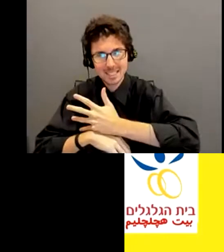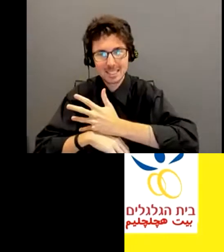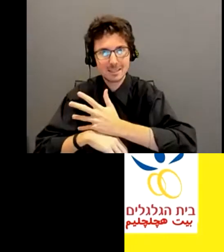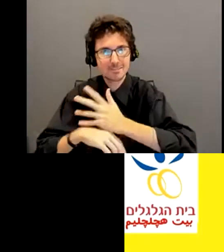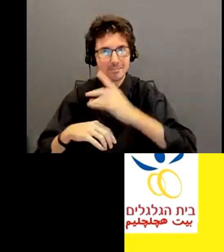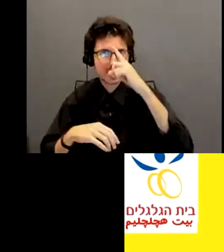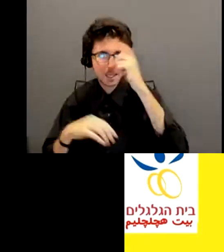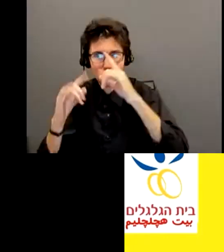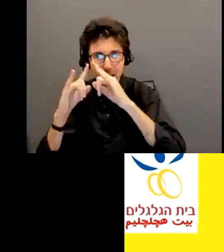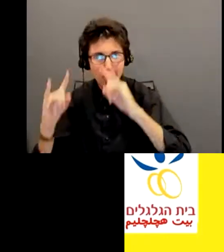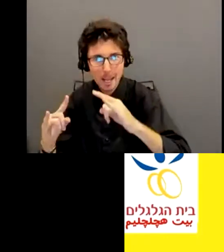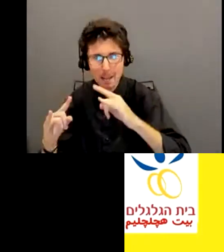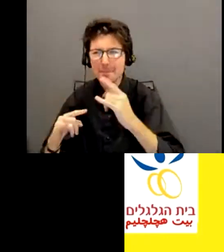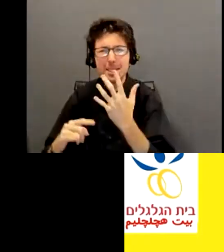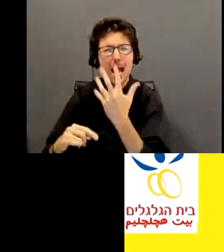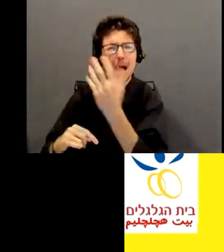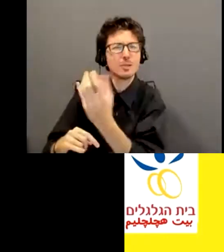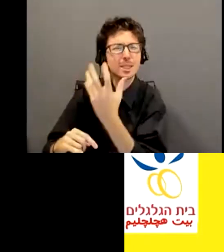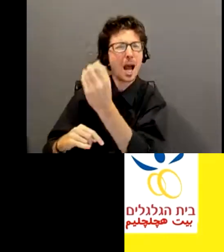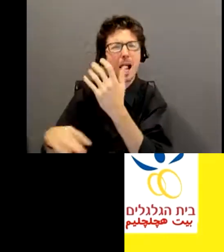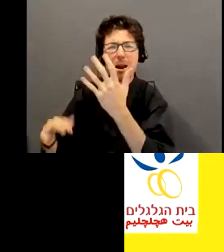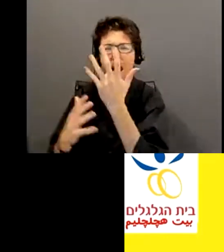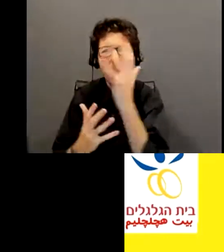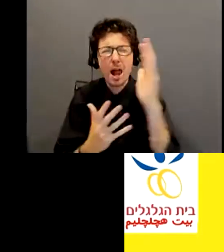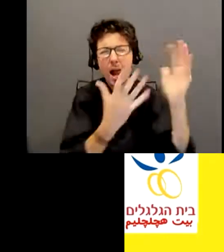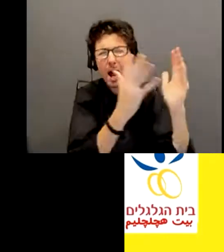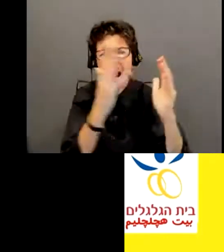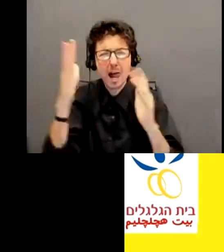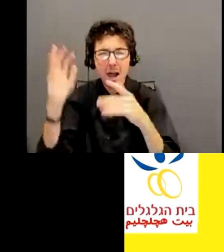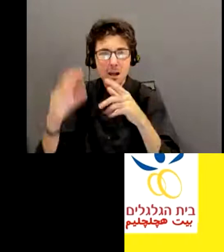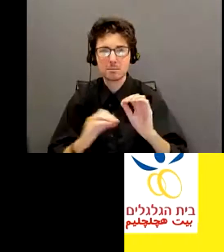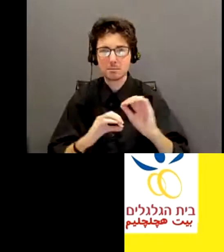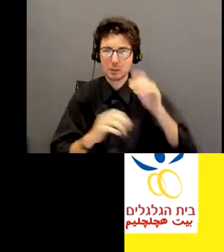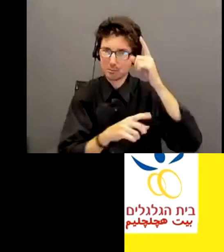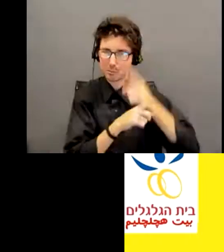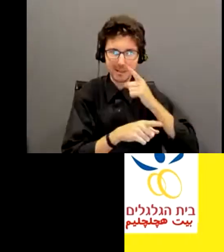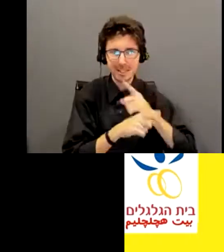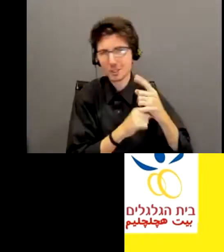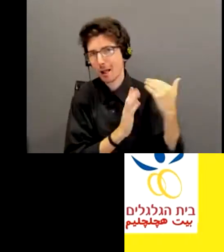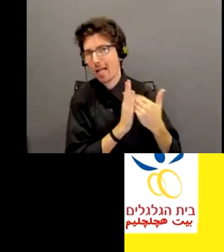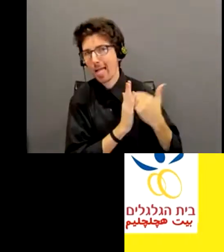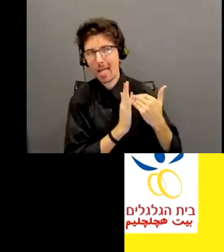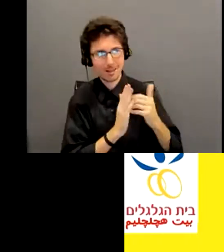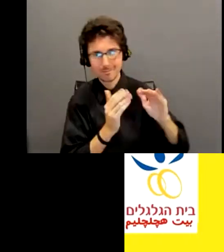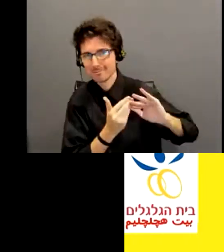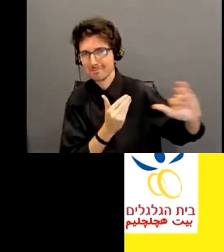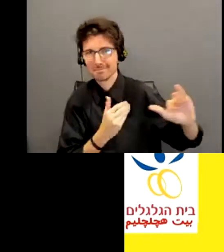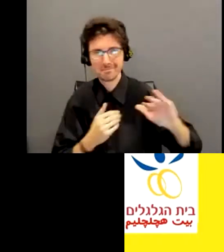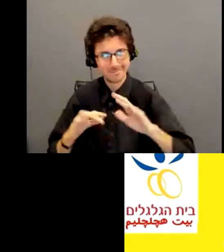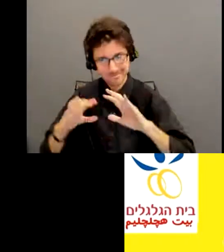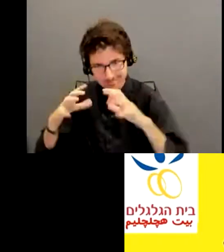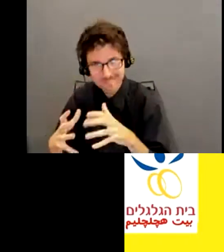outside the house, again, without the parents or the siblings to bother me. But, and we are doing a lot